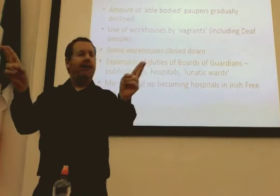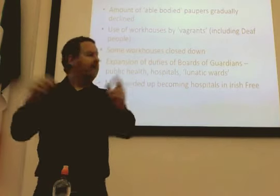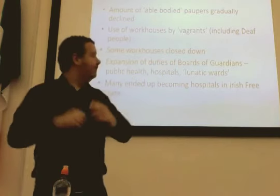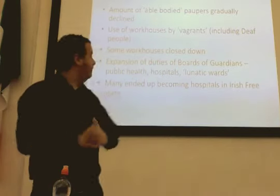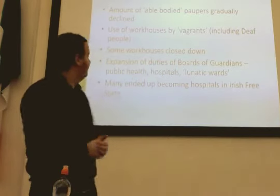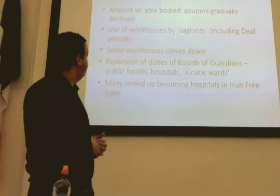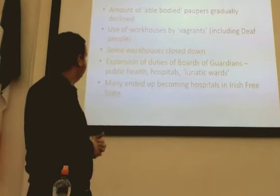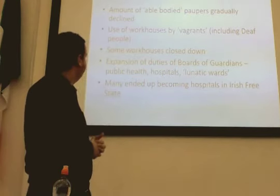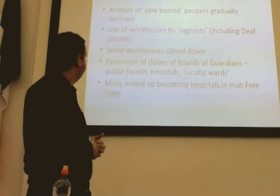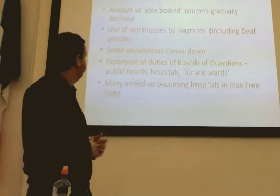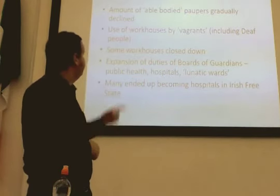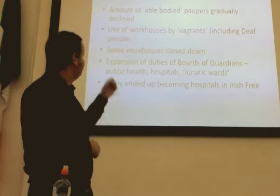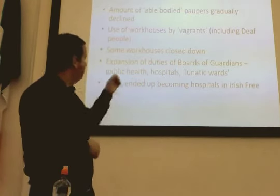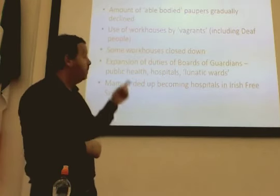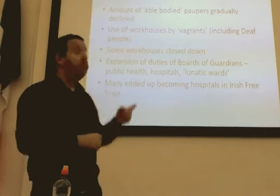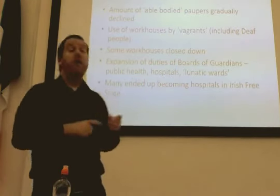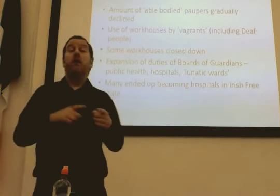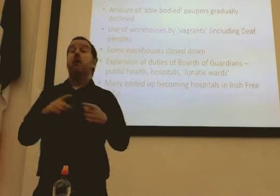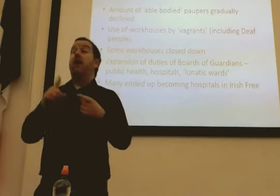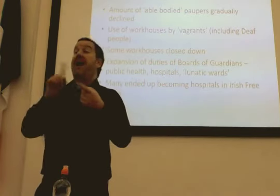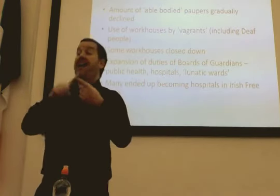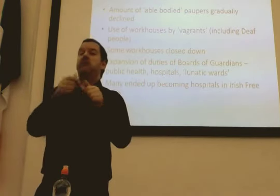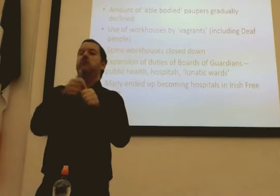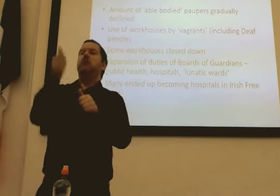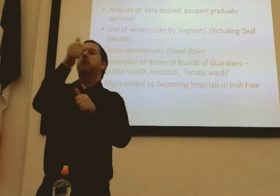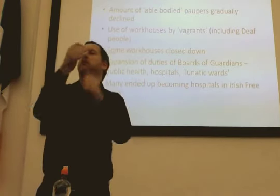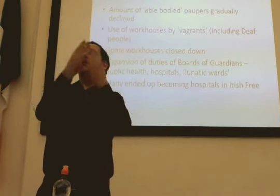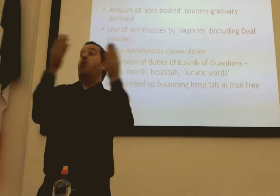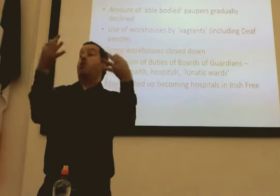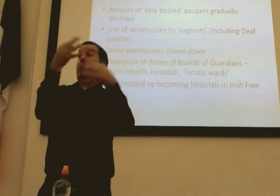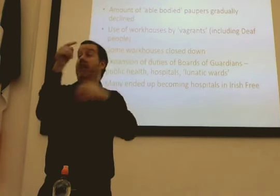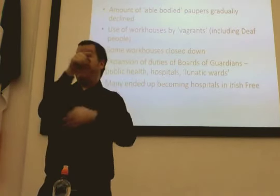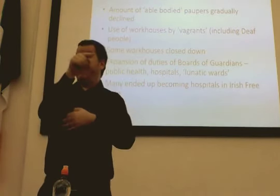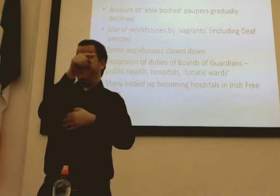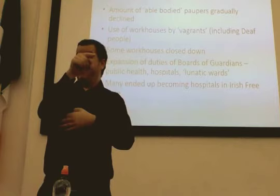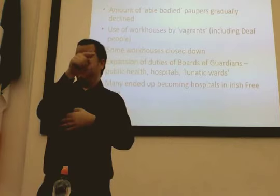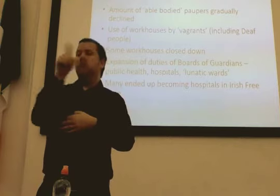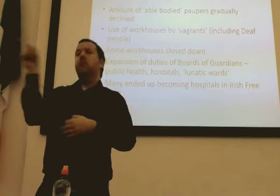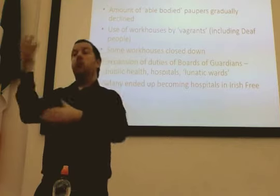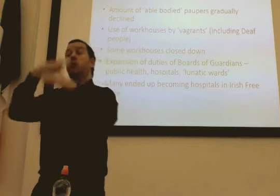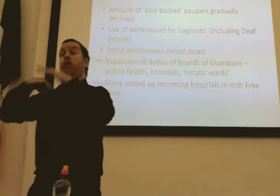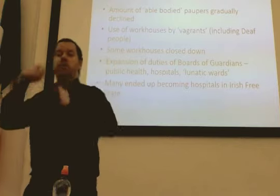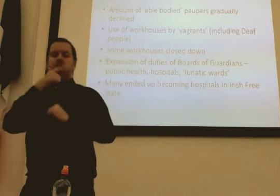And then over time, the total number of workhouses gradually declined across the country.